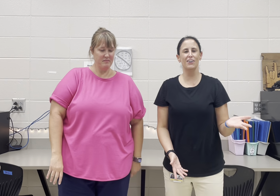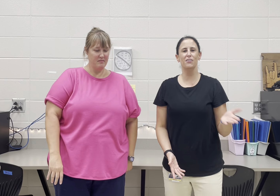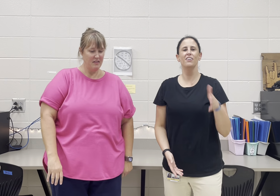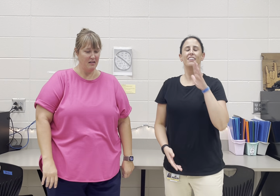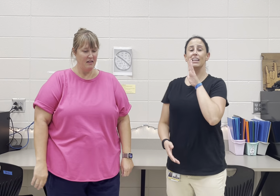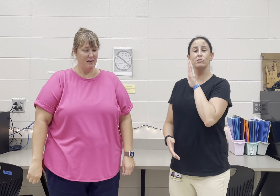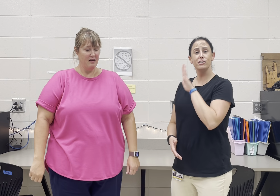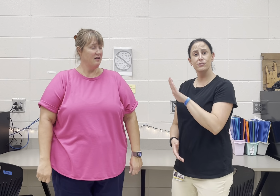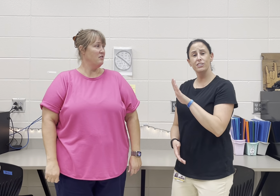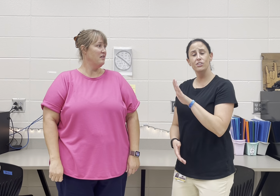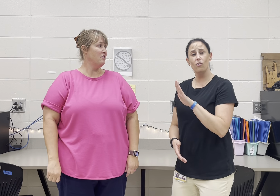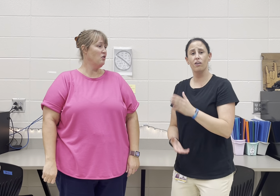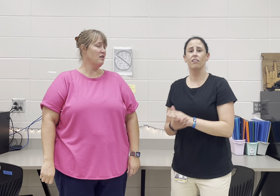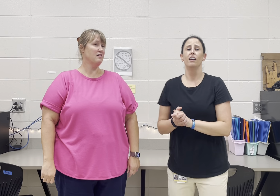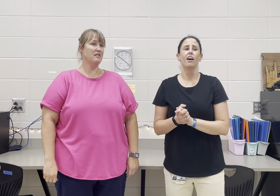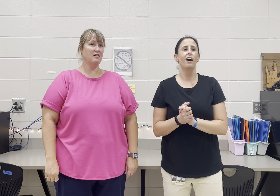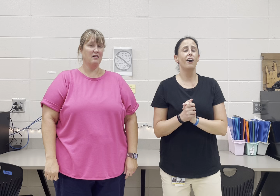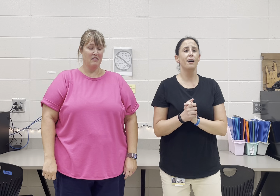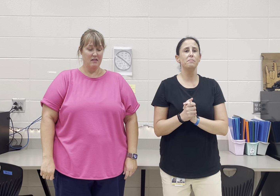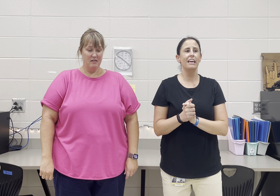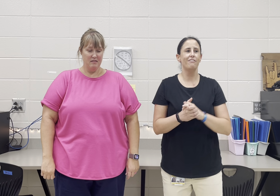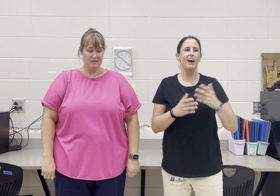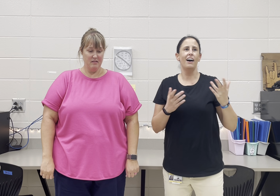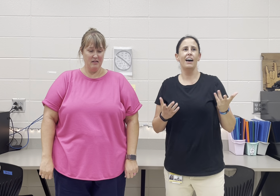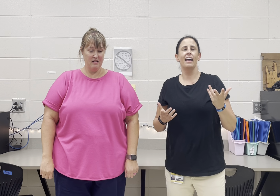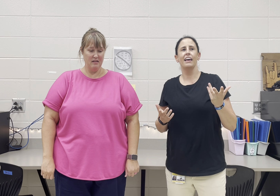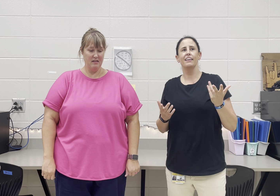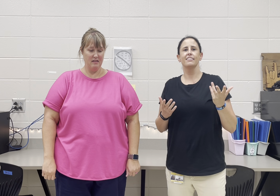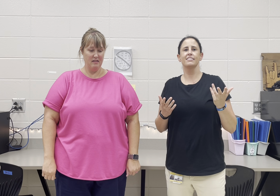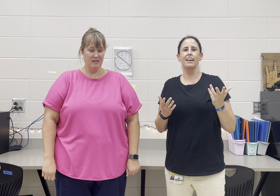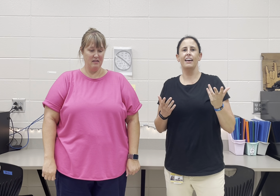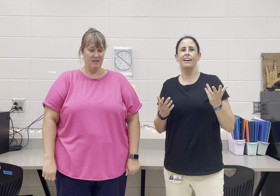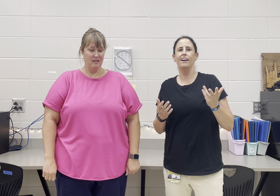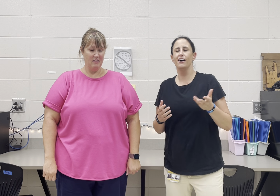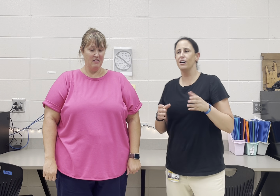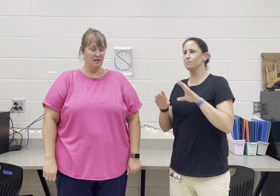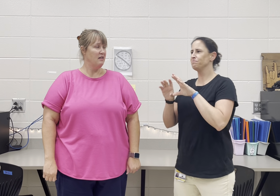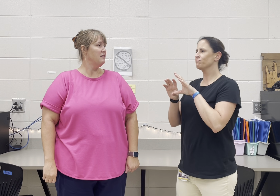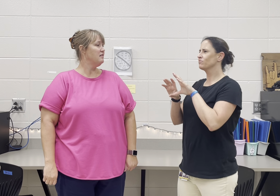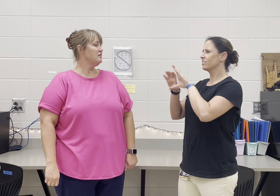so that was using your. If I say,